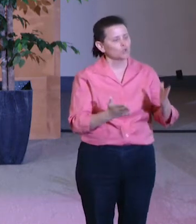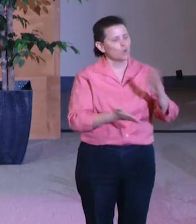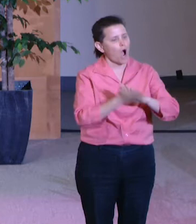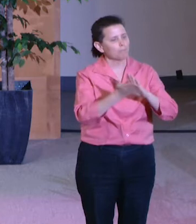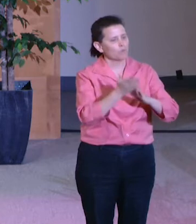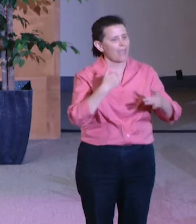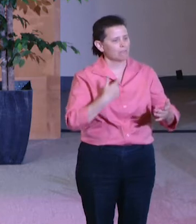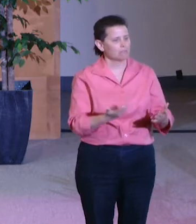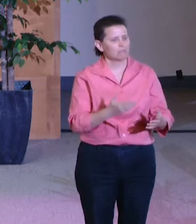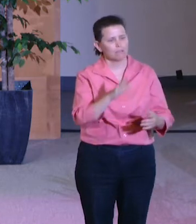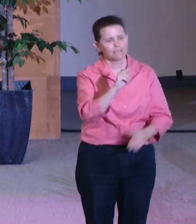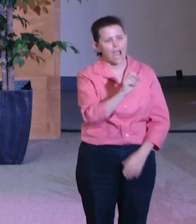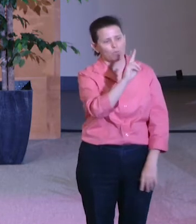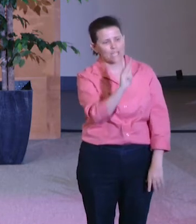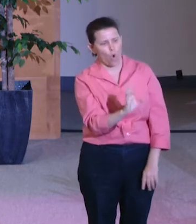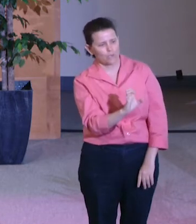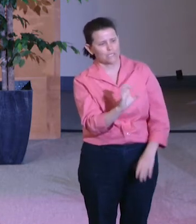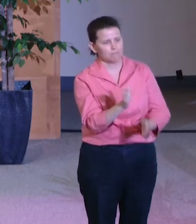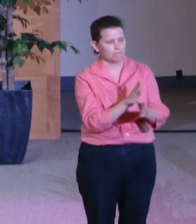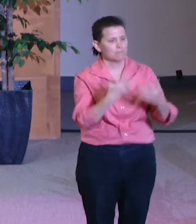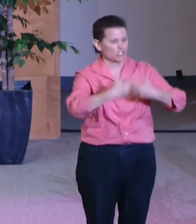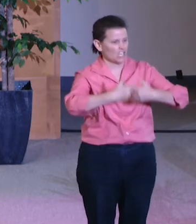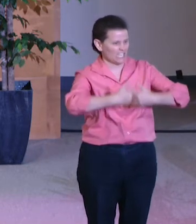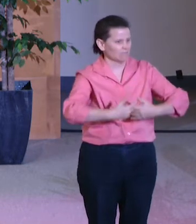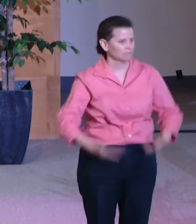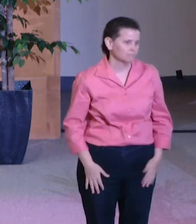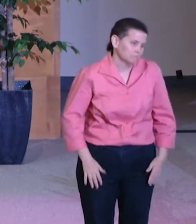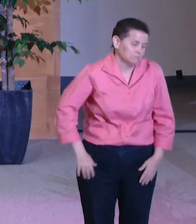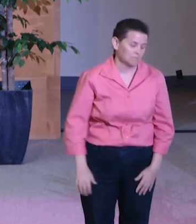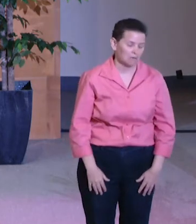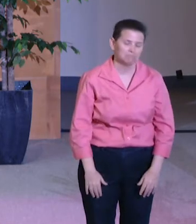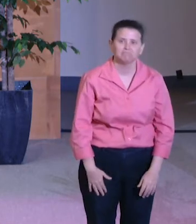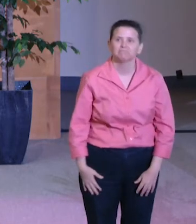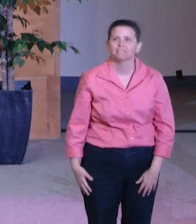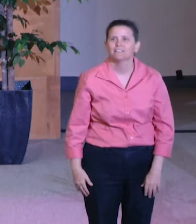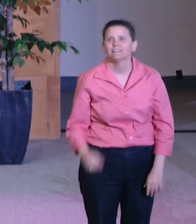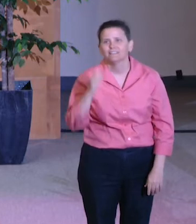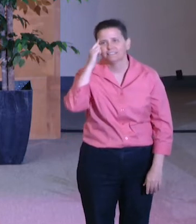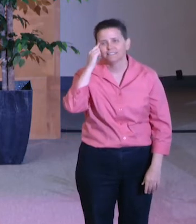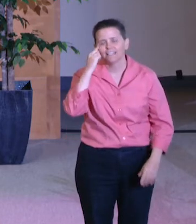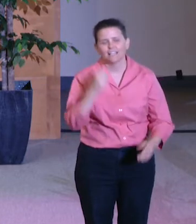is, please contact Linda Hancock, our volunteer coordinator. Visit